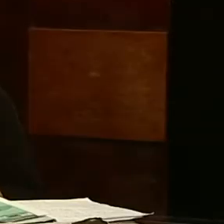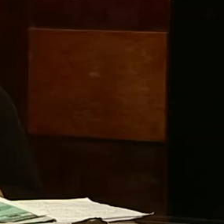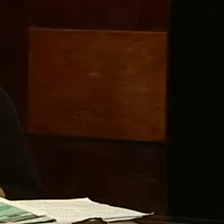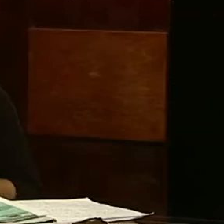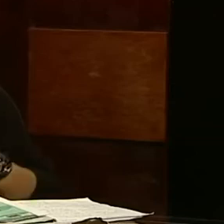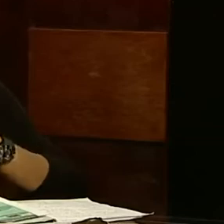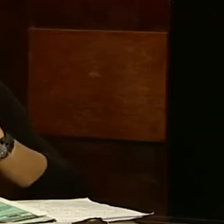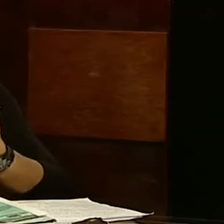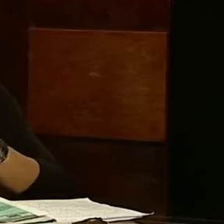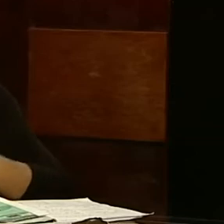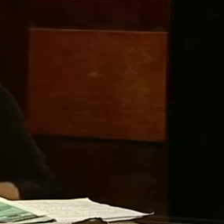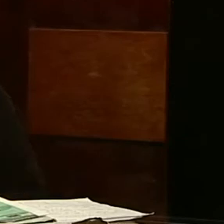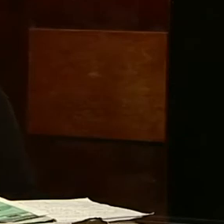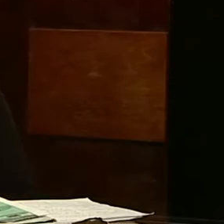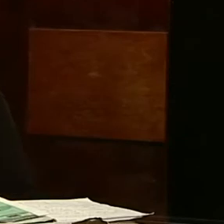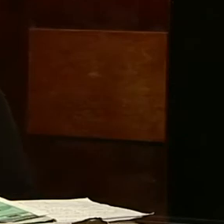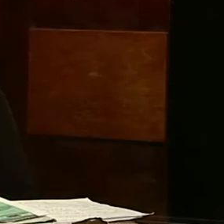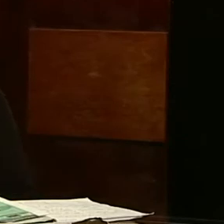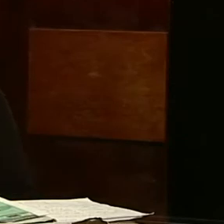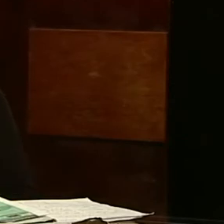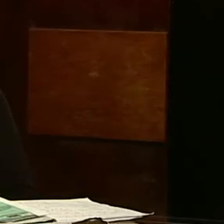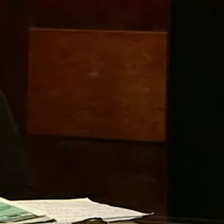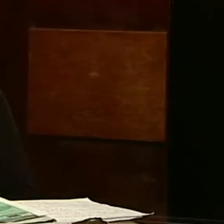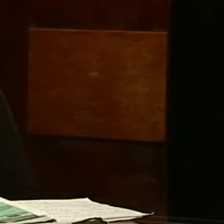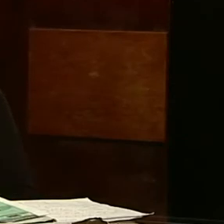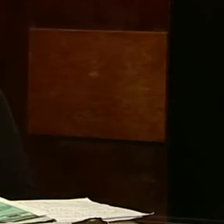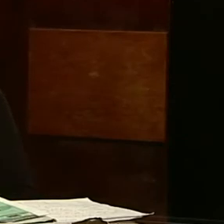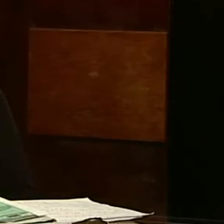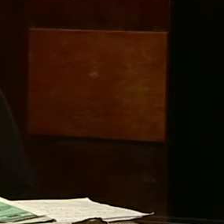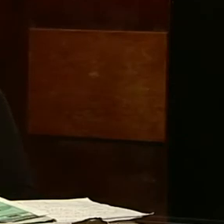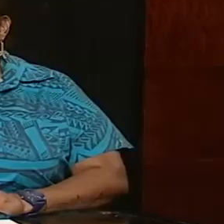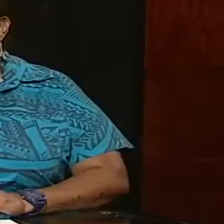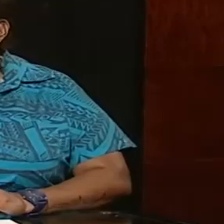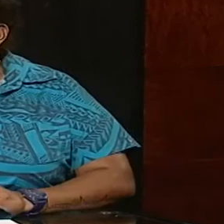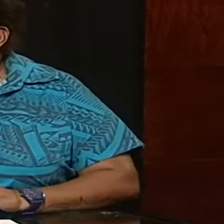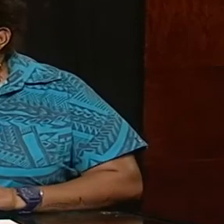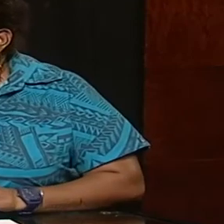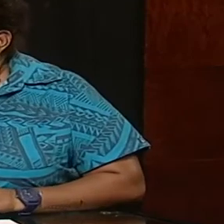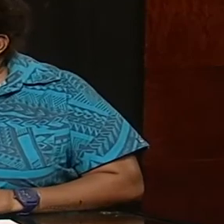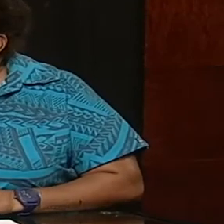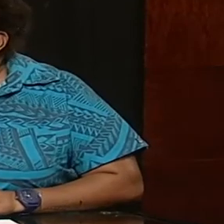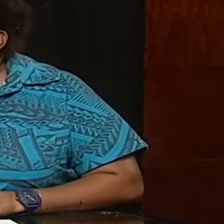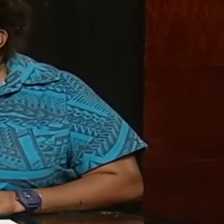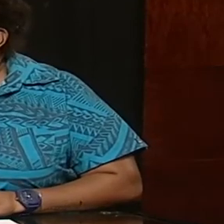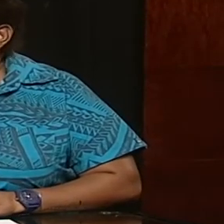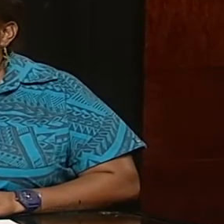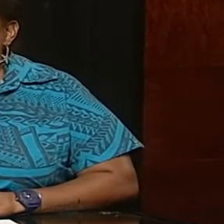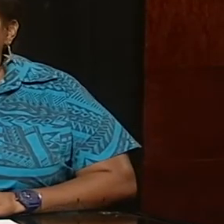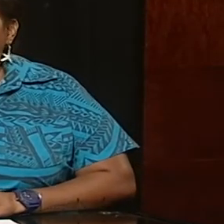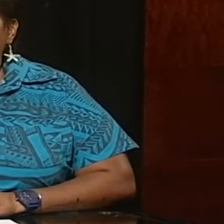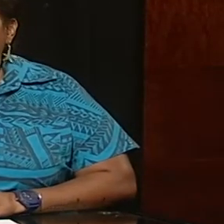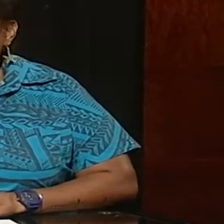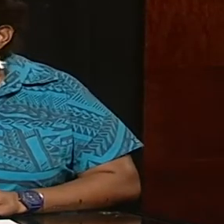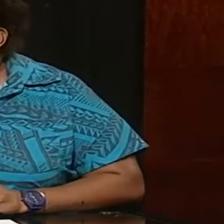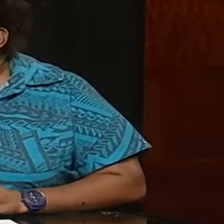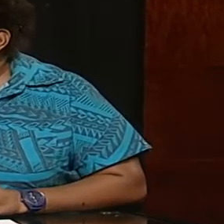for our success and go towards positive and optimistic life. Yes. Very true, Doctor. Look, thank you so much for your time, and we